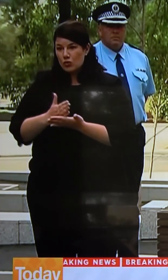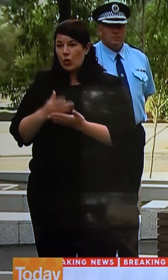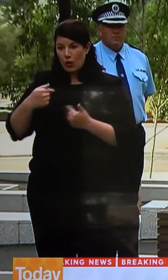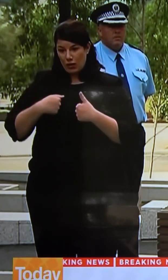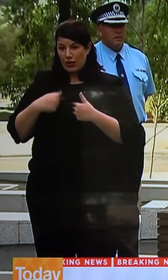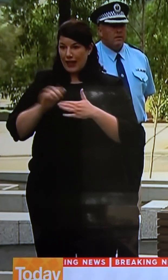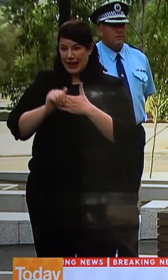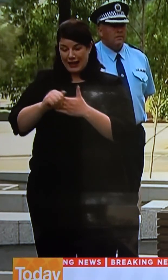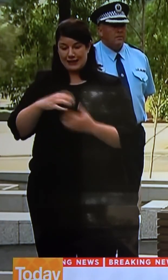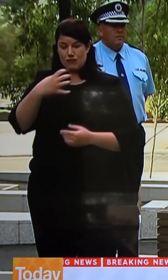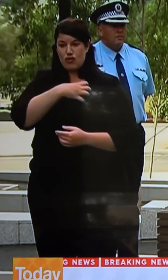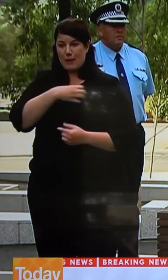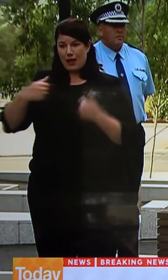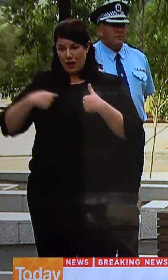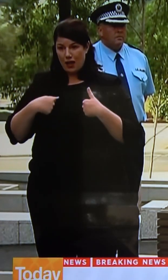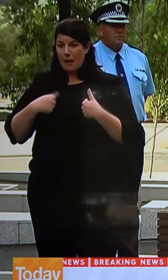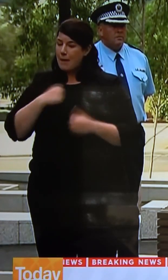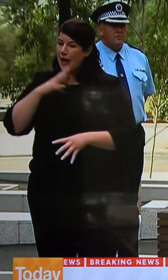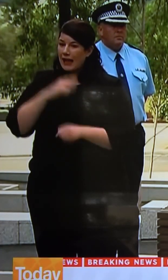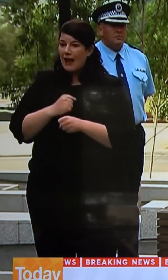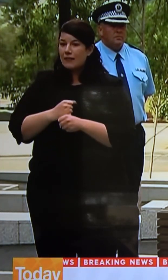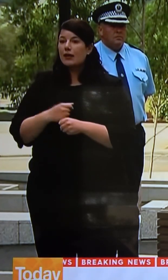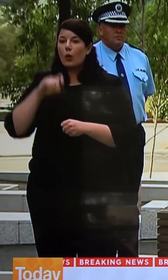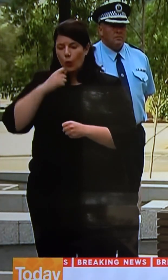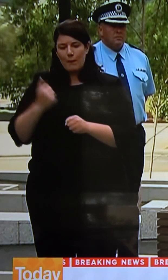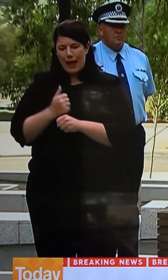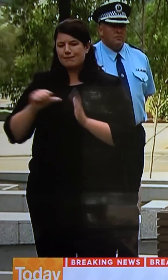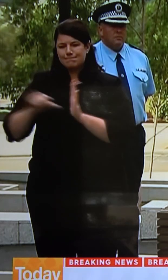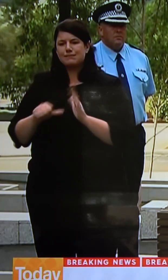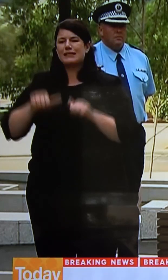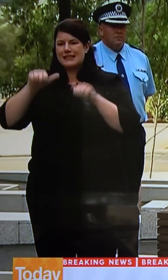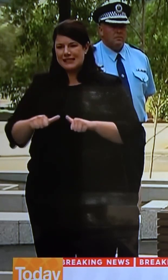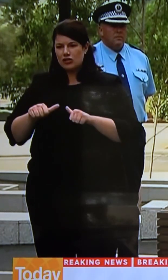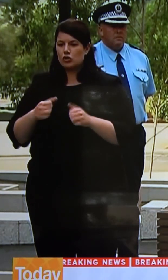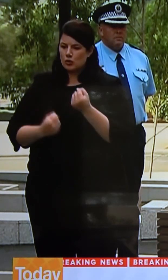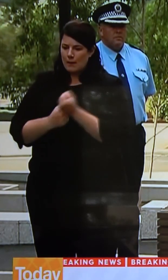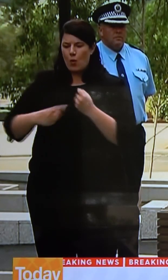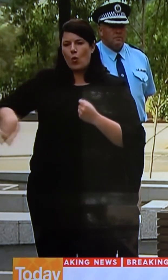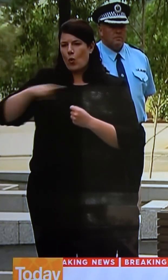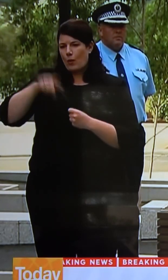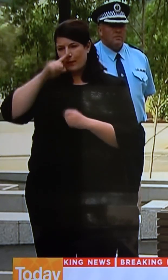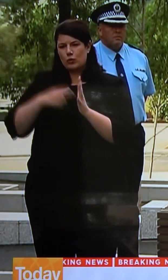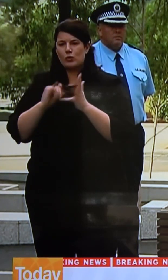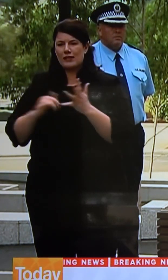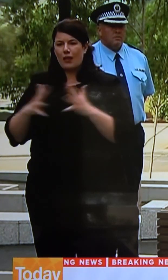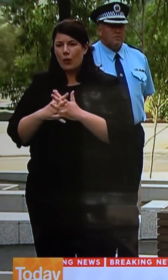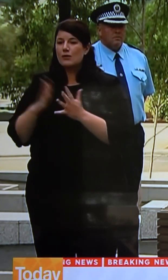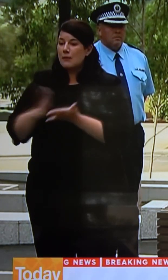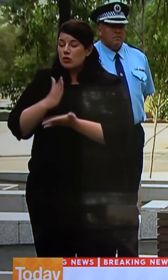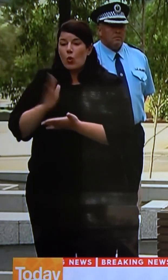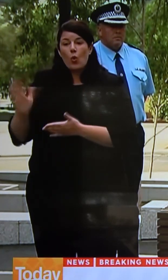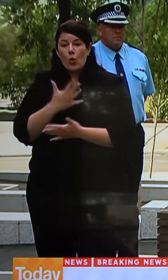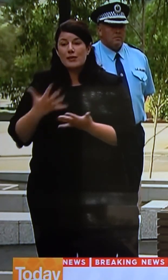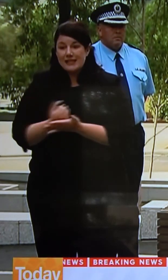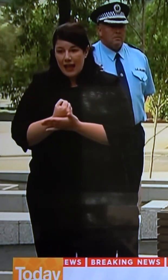I, as your leader, as the New South Wales Premier in my government, will not shy away from taking decisions that are in the best interests of our citizens, keep everybody safe,